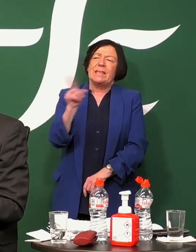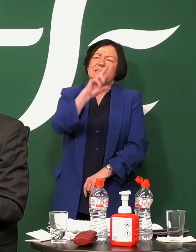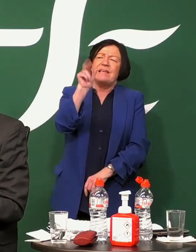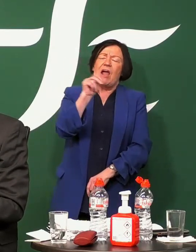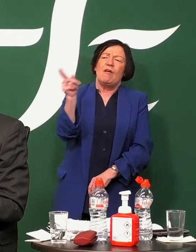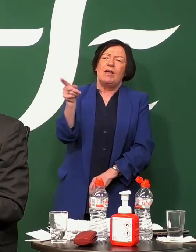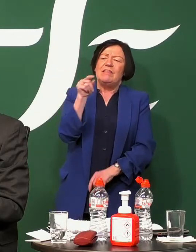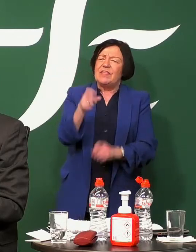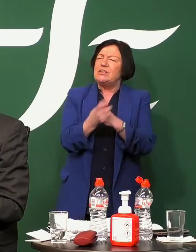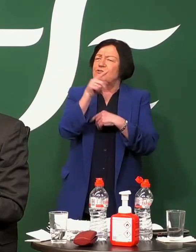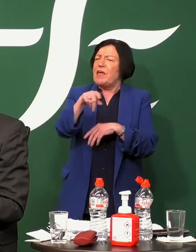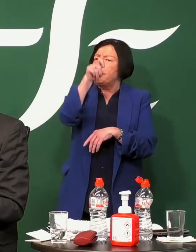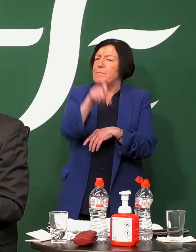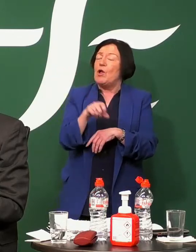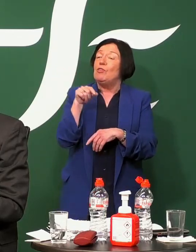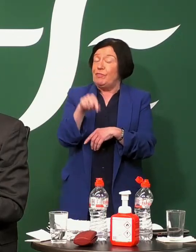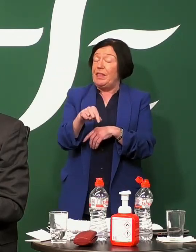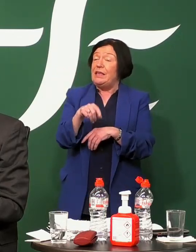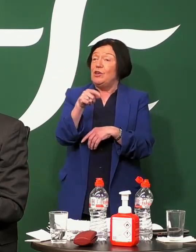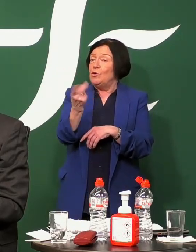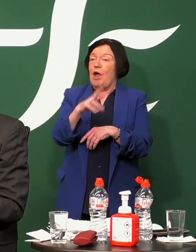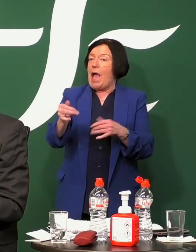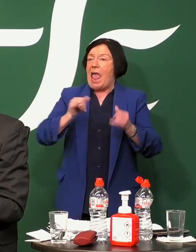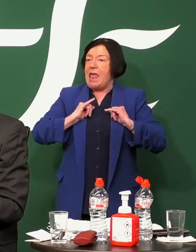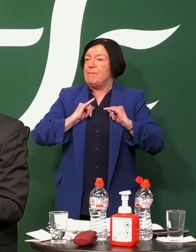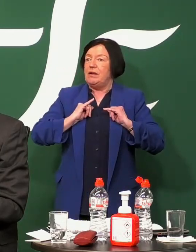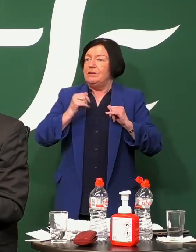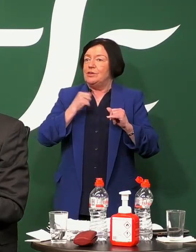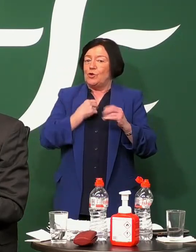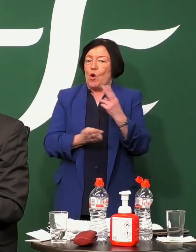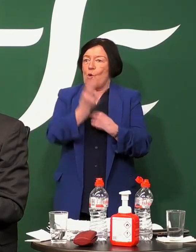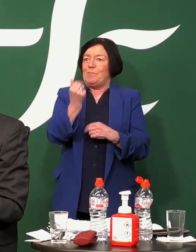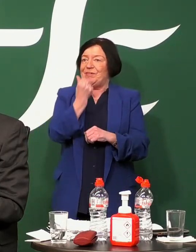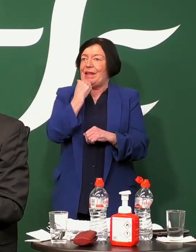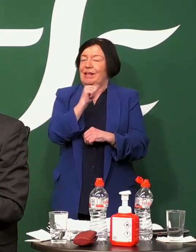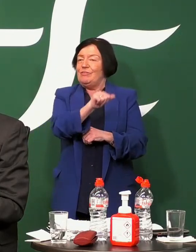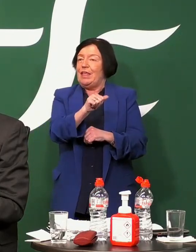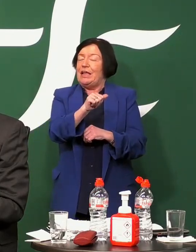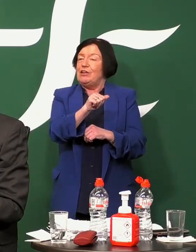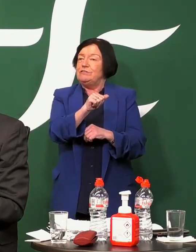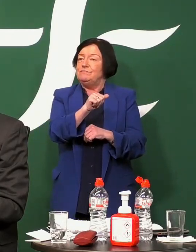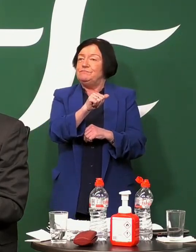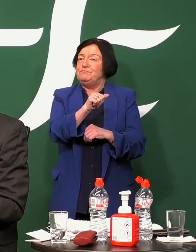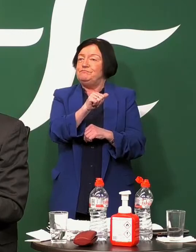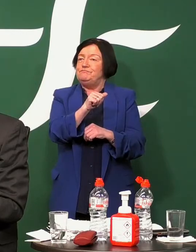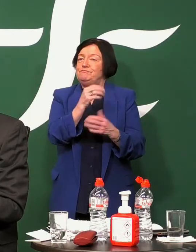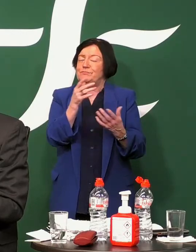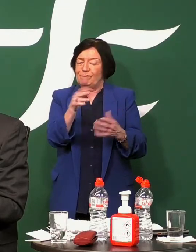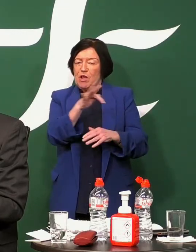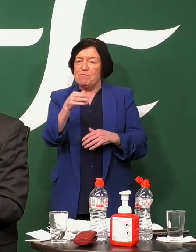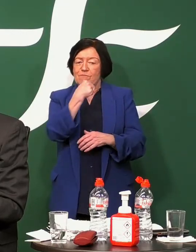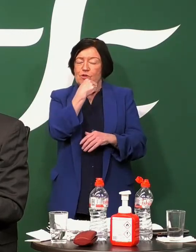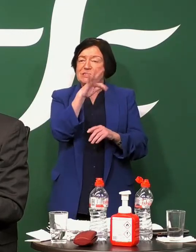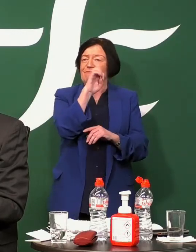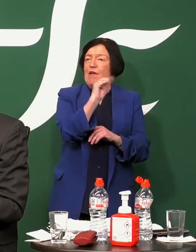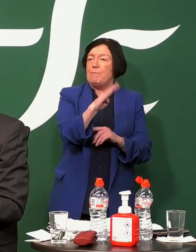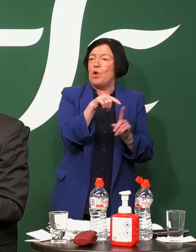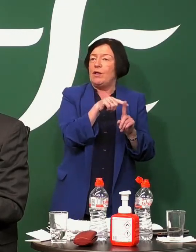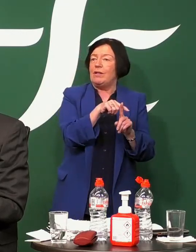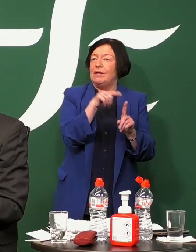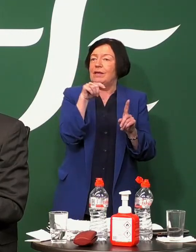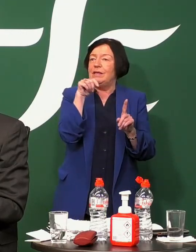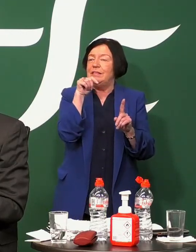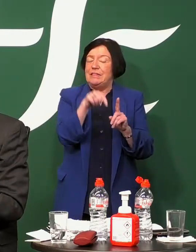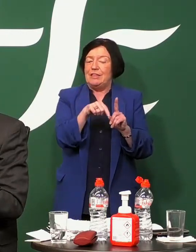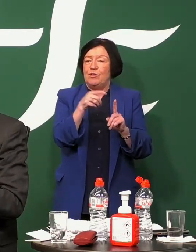The issue for that person then would be that they actually wouldn't be able then to update their cert, or because from the 1st of February, you know, that the certs are